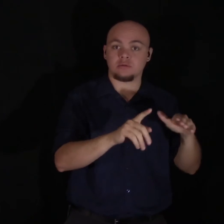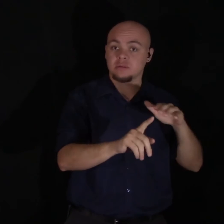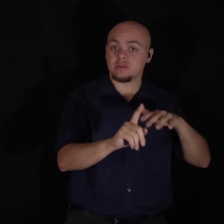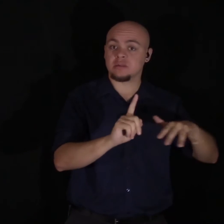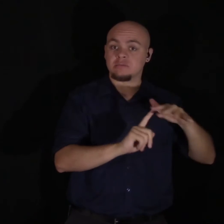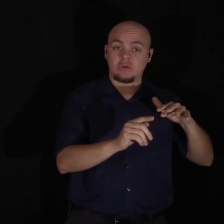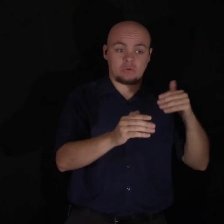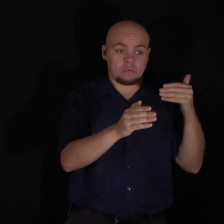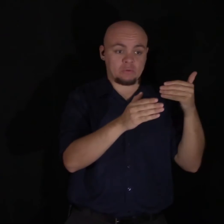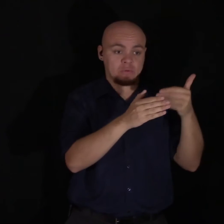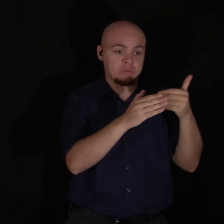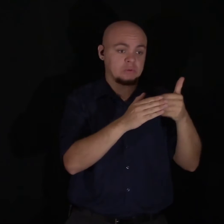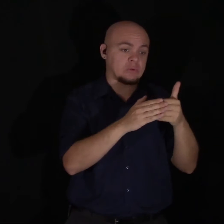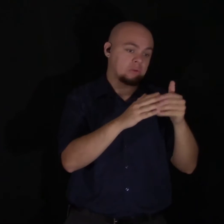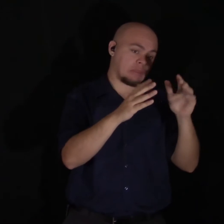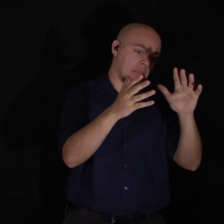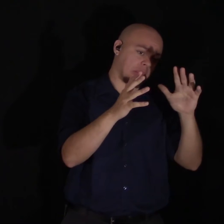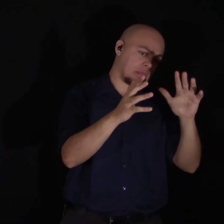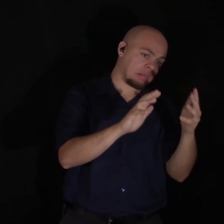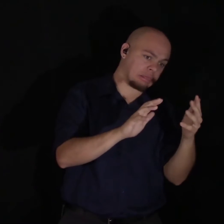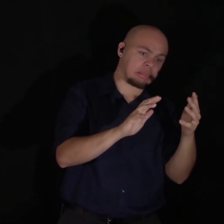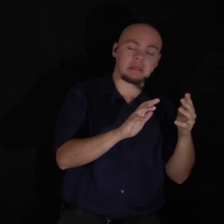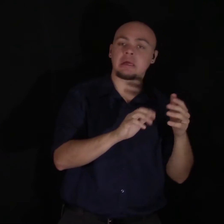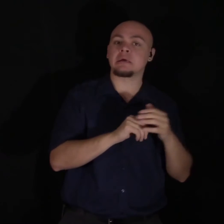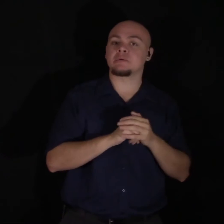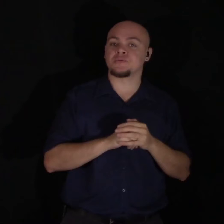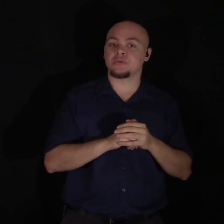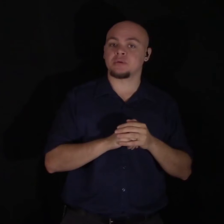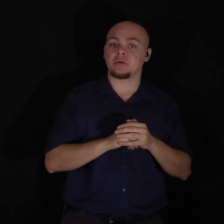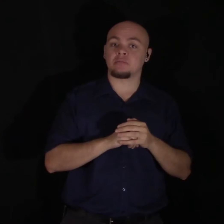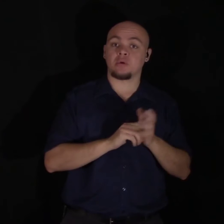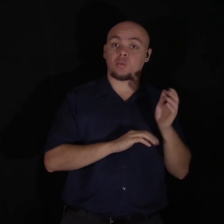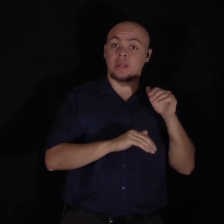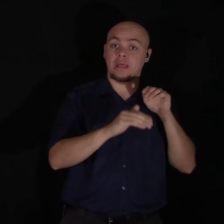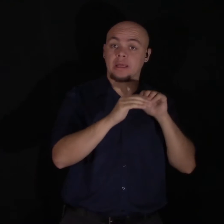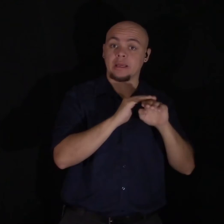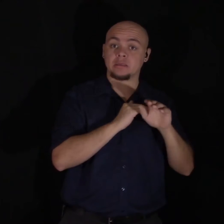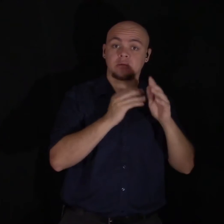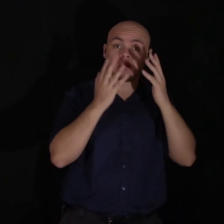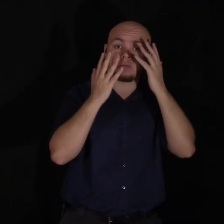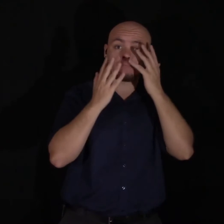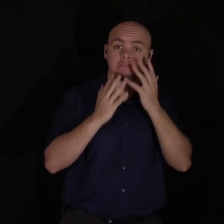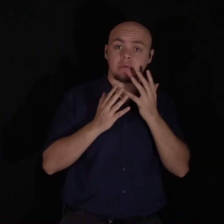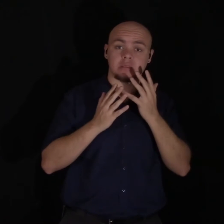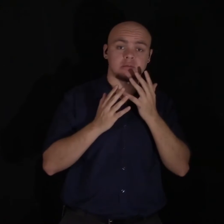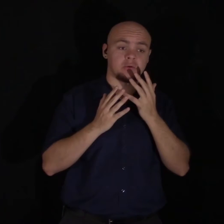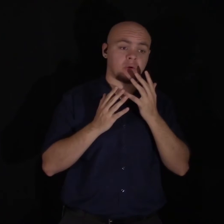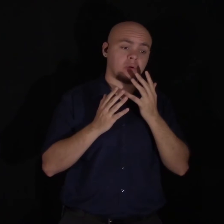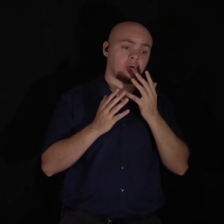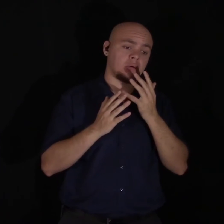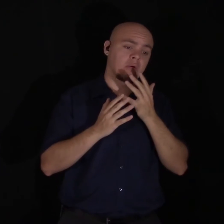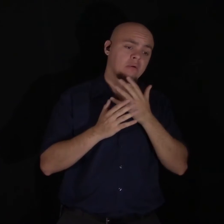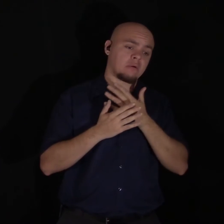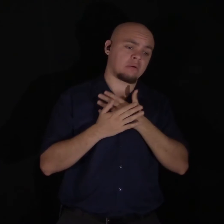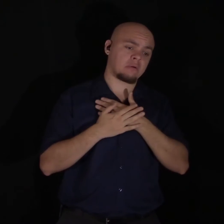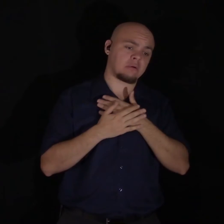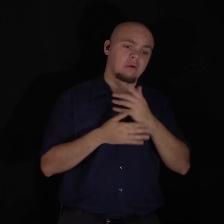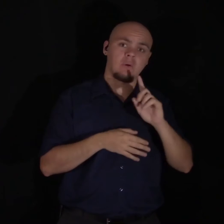the Reuss. But when he entered, misery and despair alone welcomed him. Beaufort